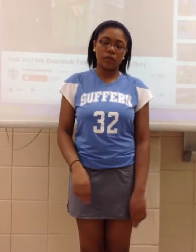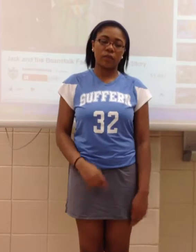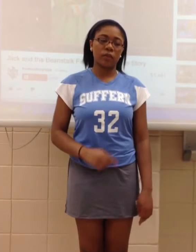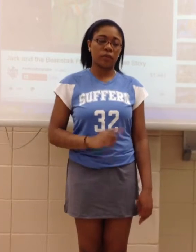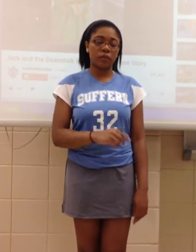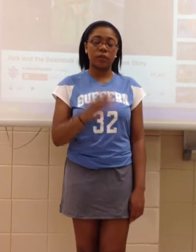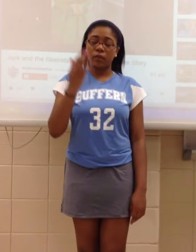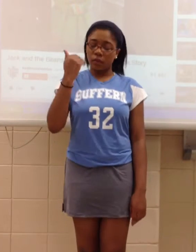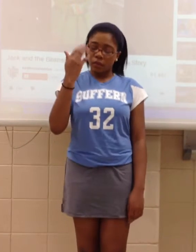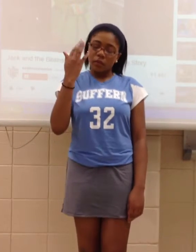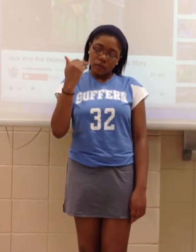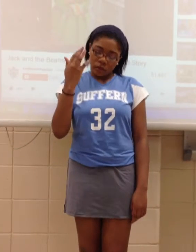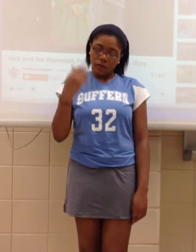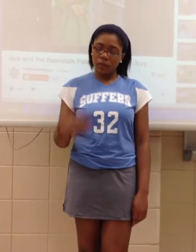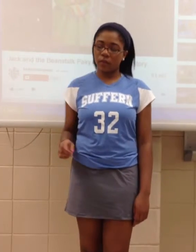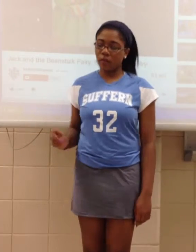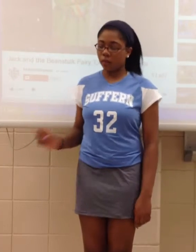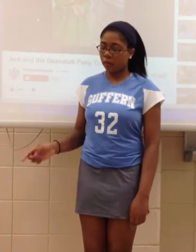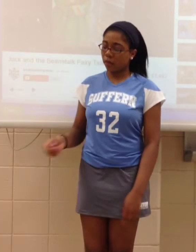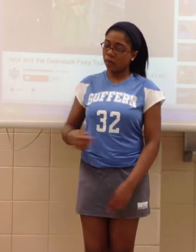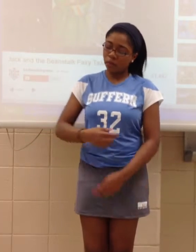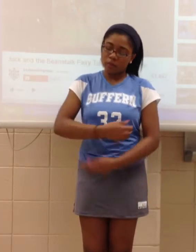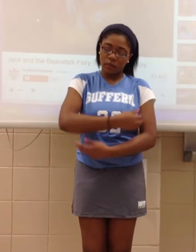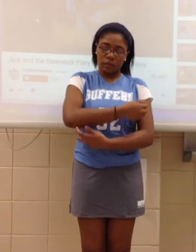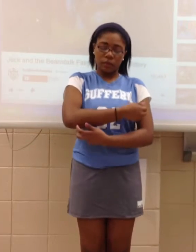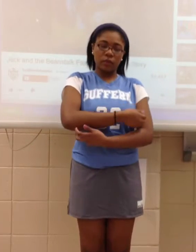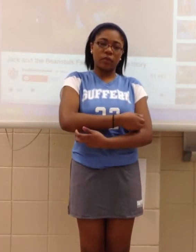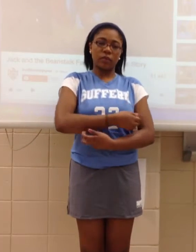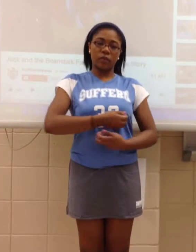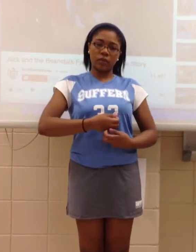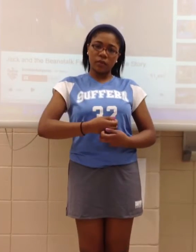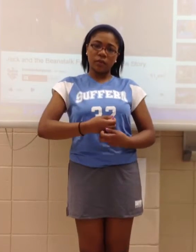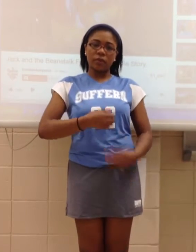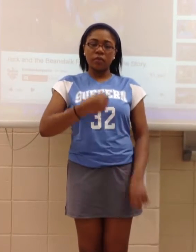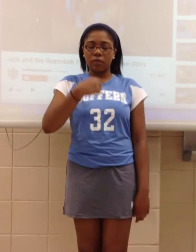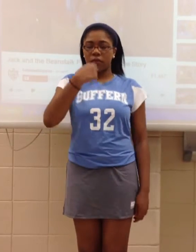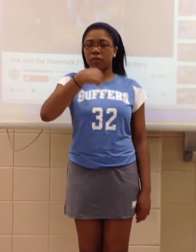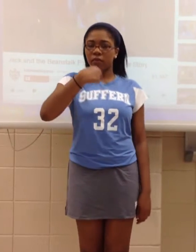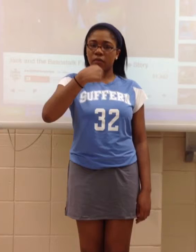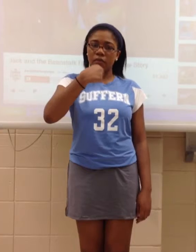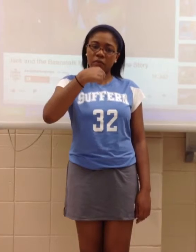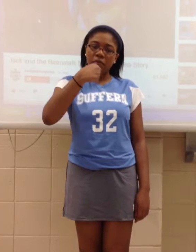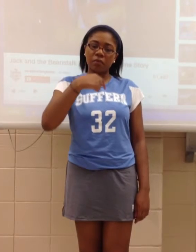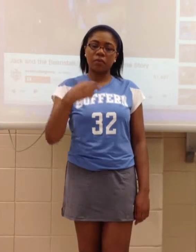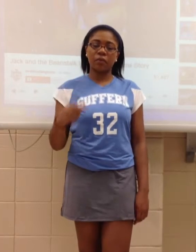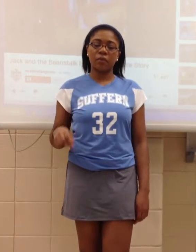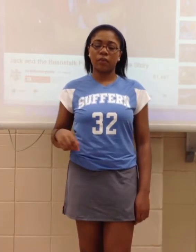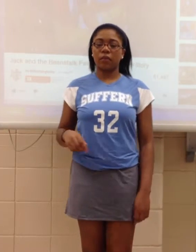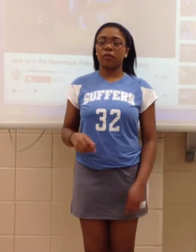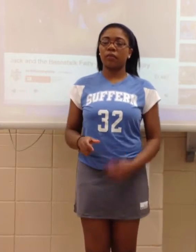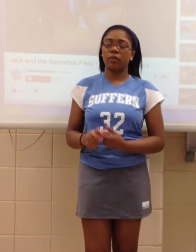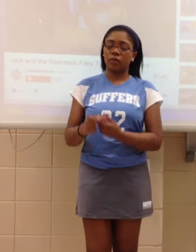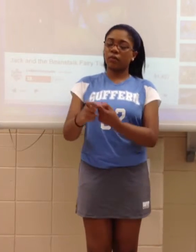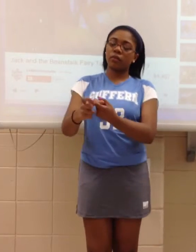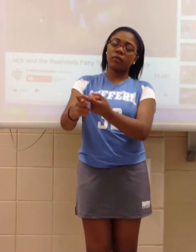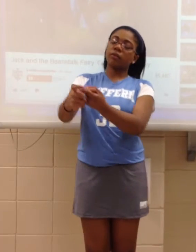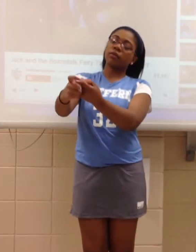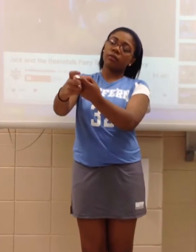fell asleep, and Jack crept out from his hiding place. He grabbed the hen and did not stop running until he